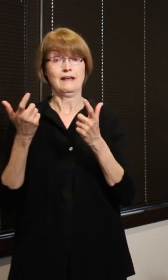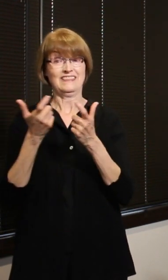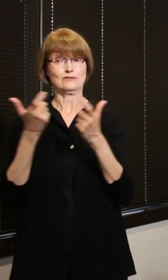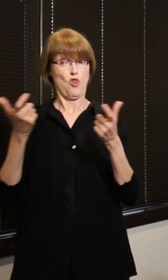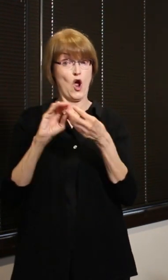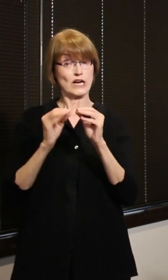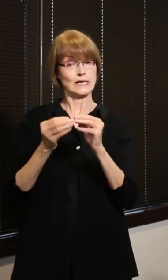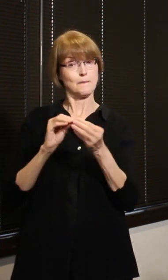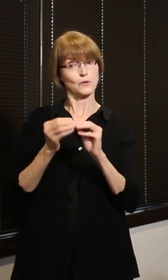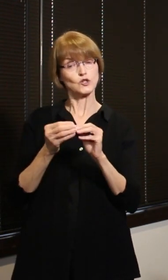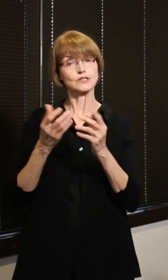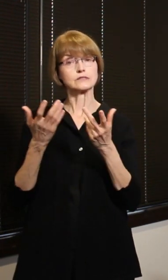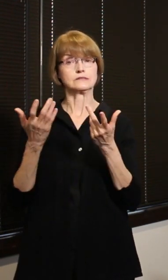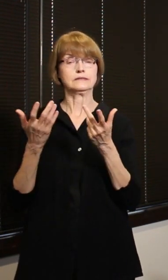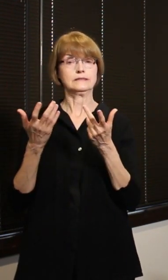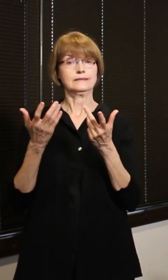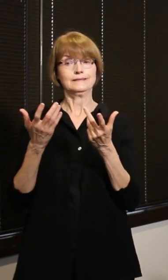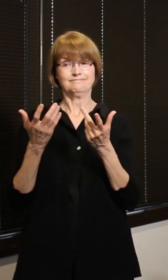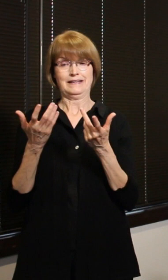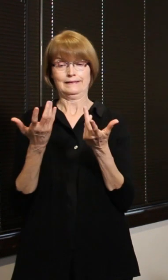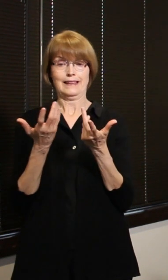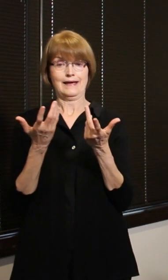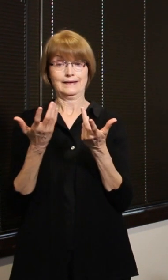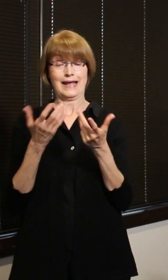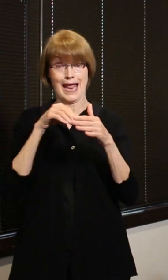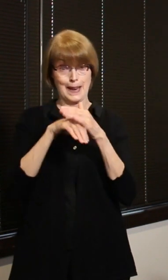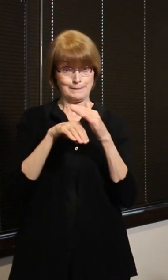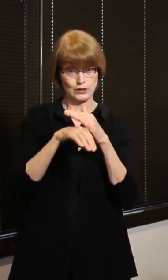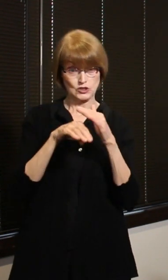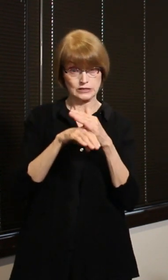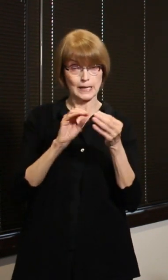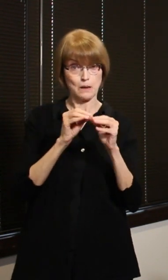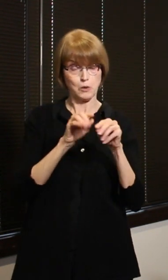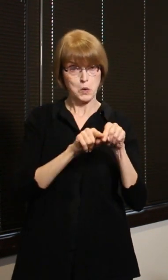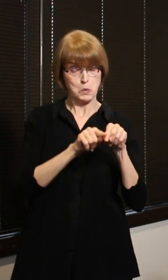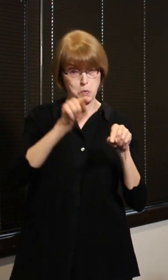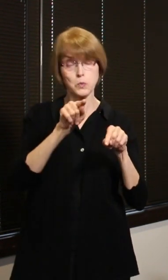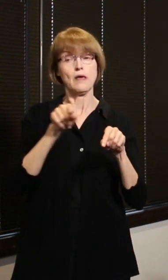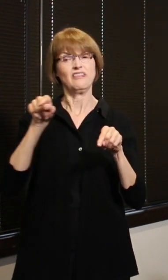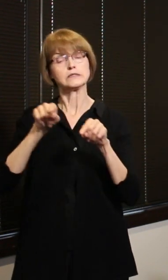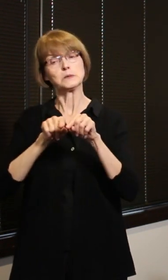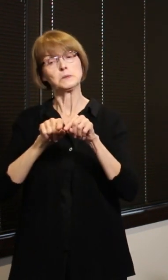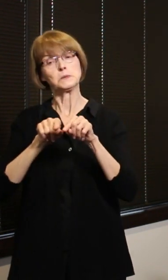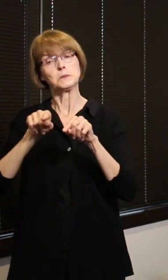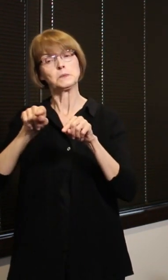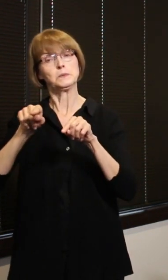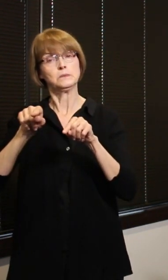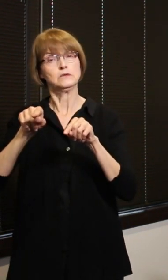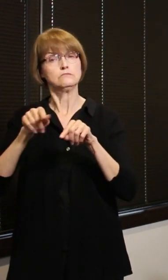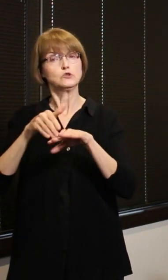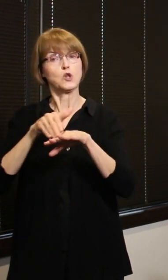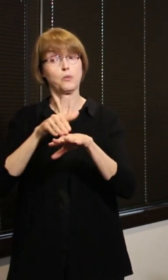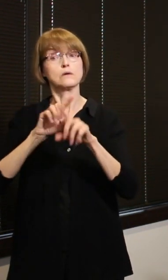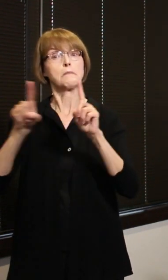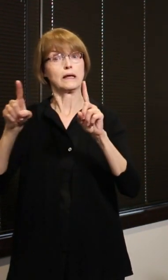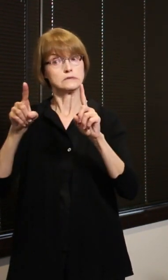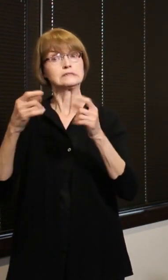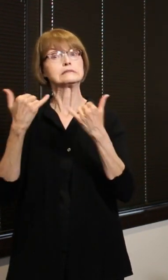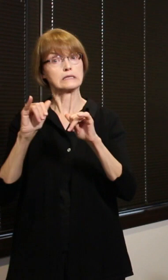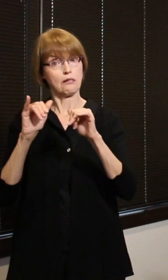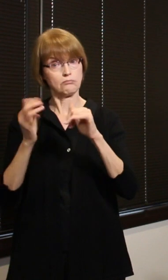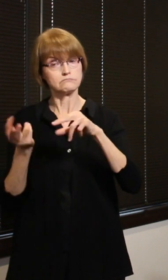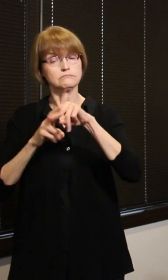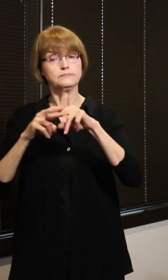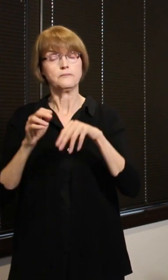not going to see that dramatic rise like we have in the admissions number, but it is definitely going up. So this chart represents our